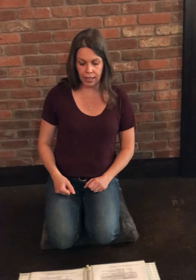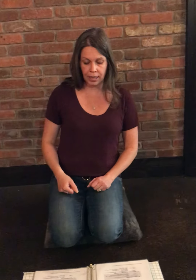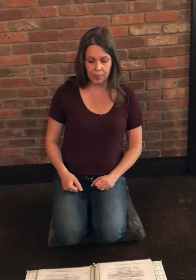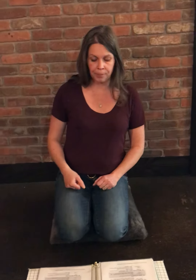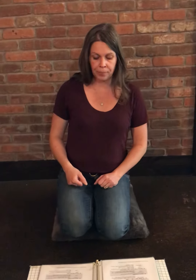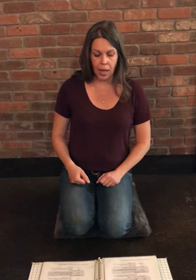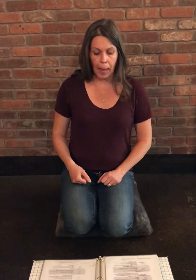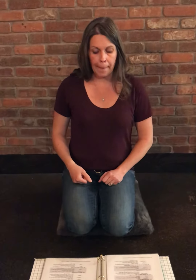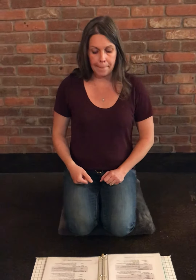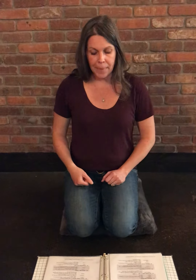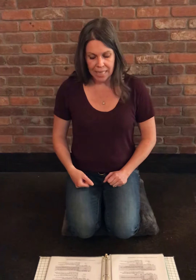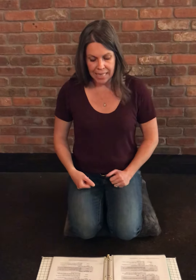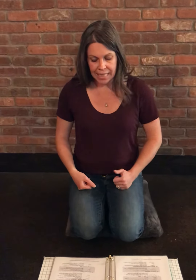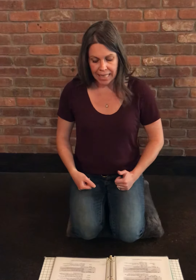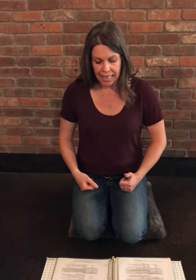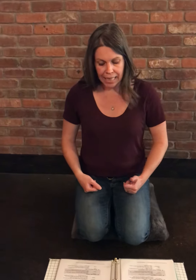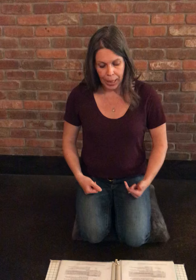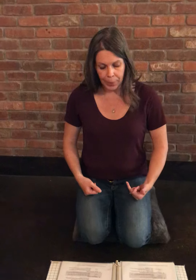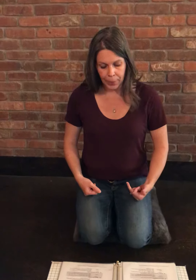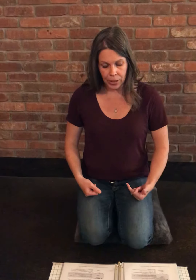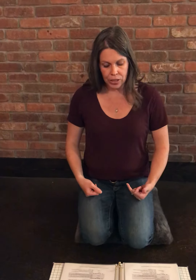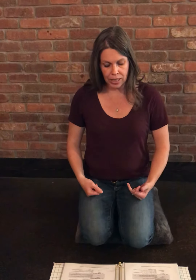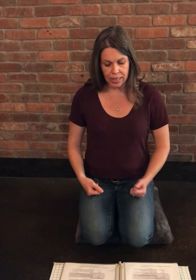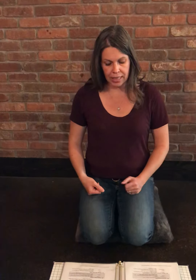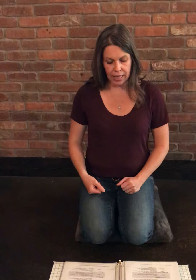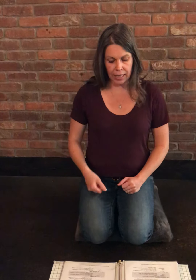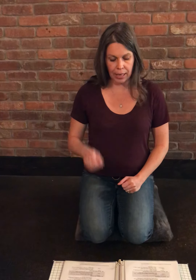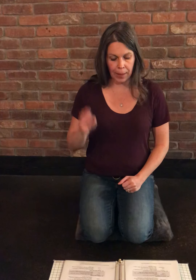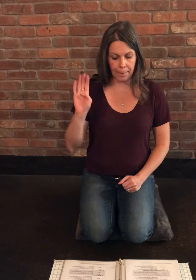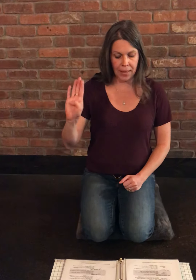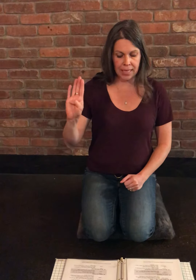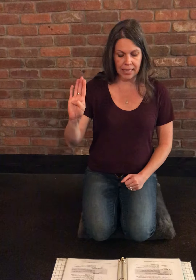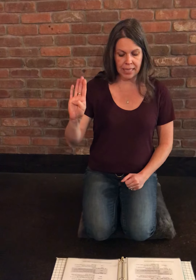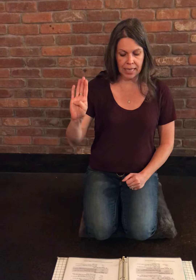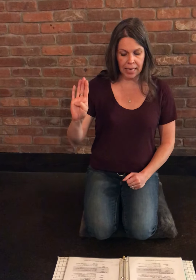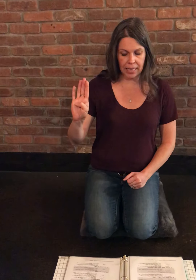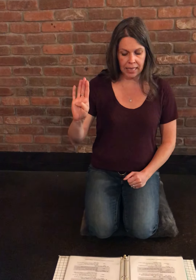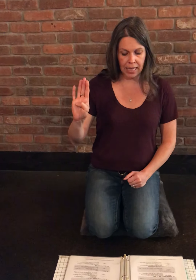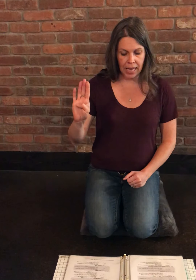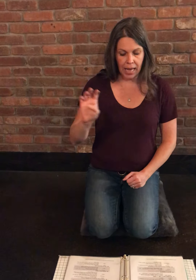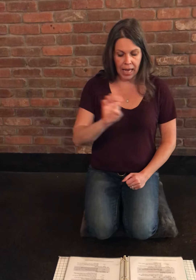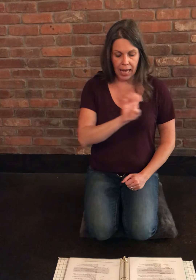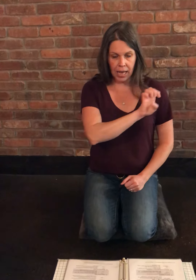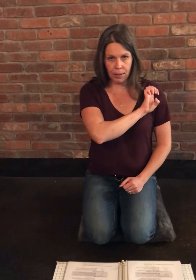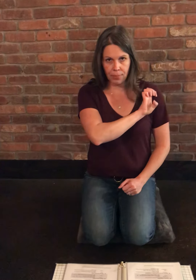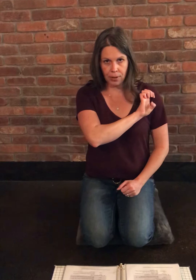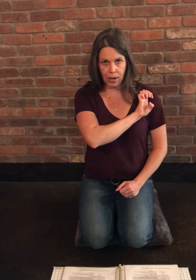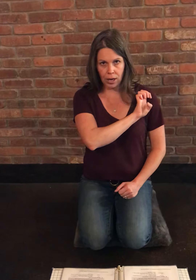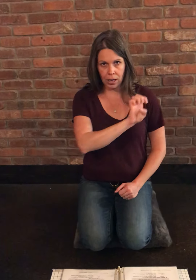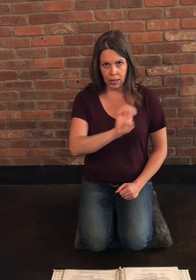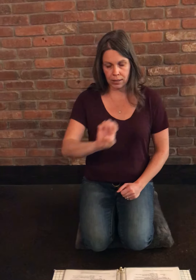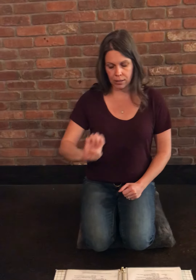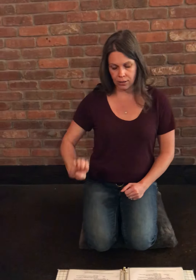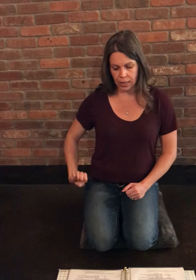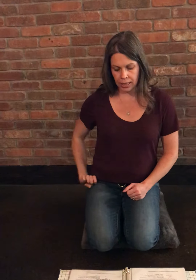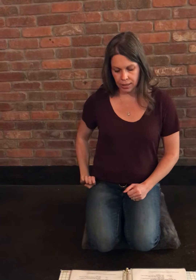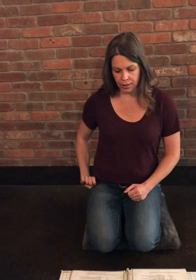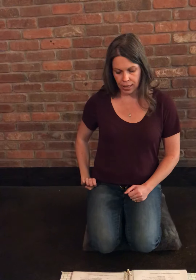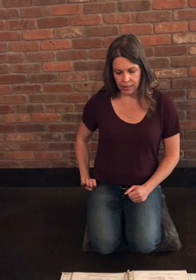580. Byzantine Emperor Justinian. Byzantine Emperor, do an E across like